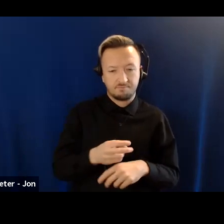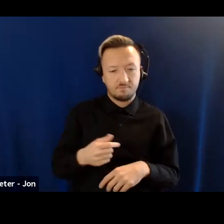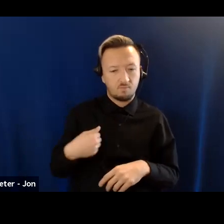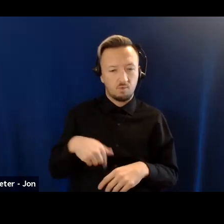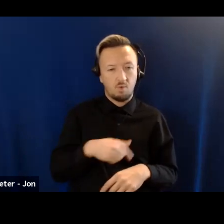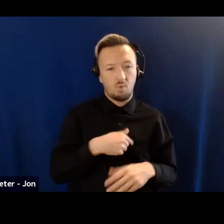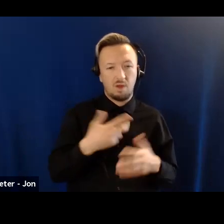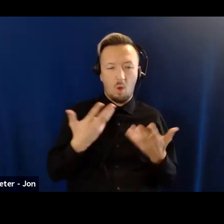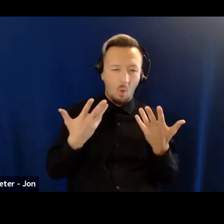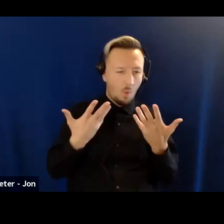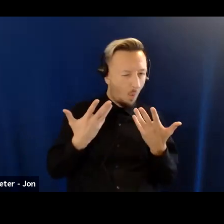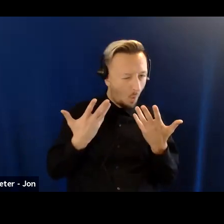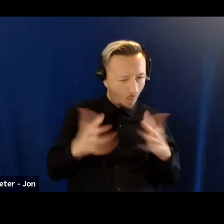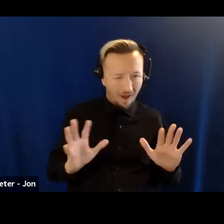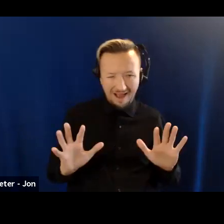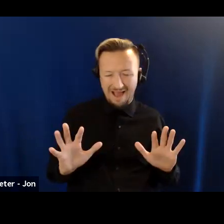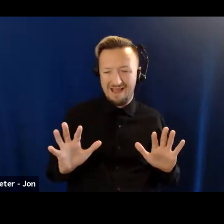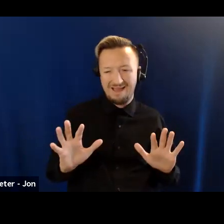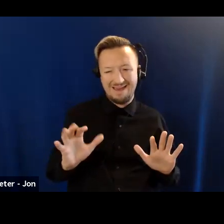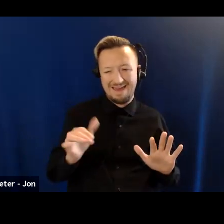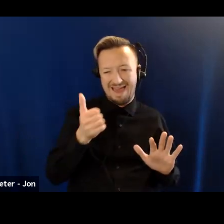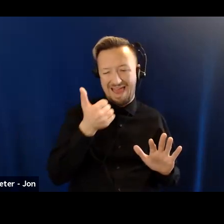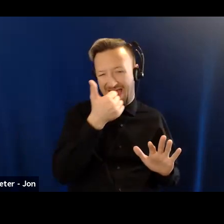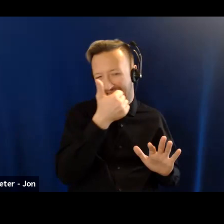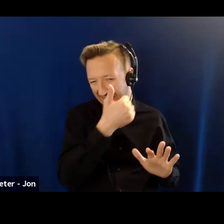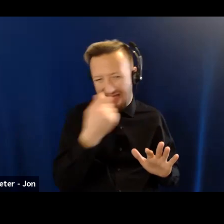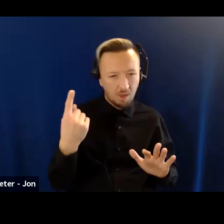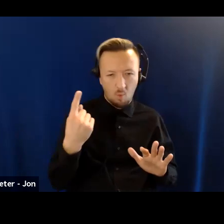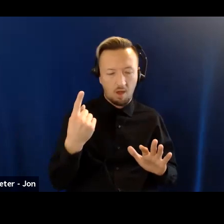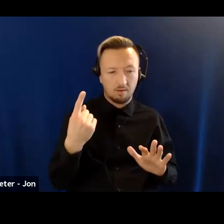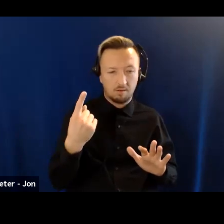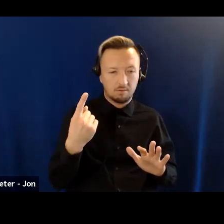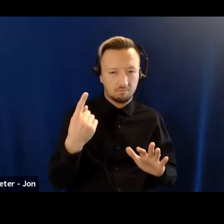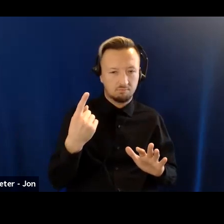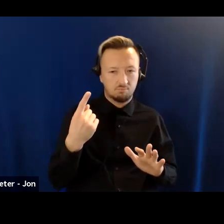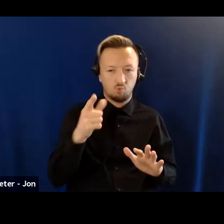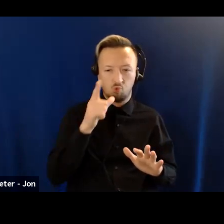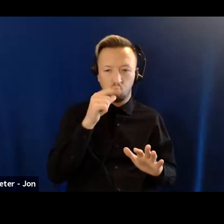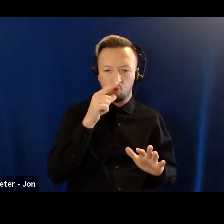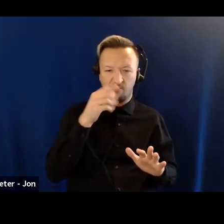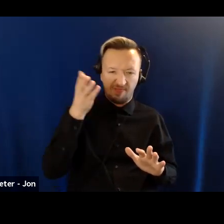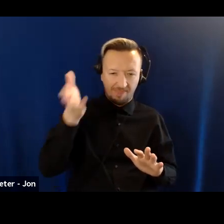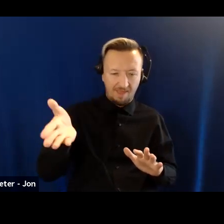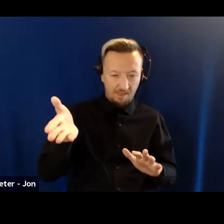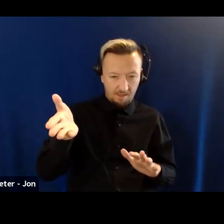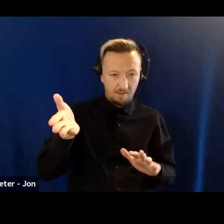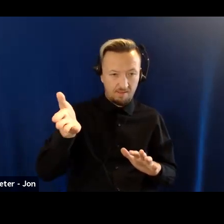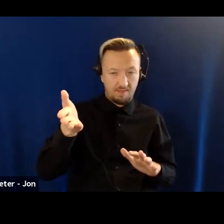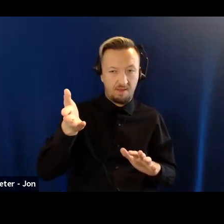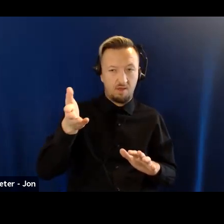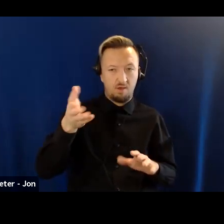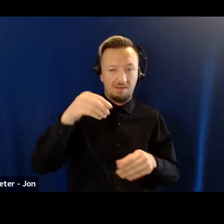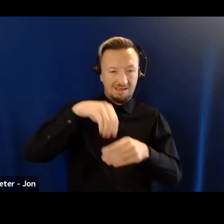any single person in a facility to be even more poorly